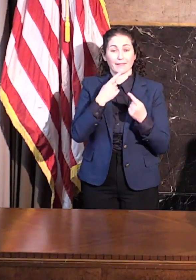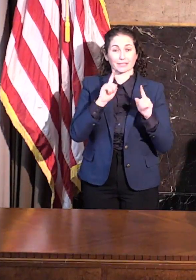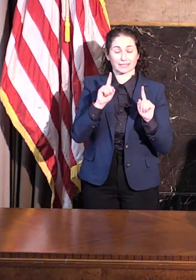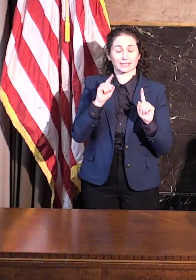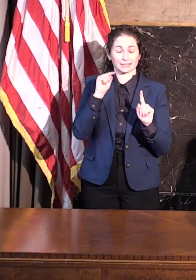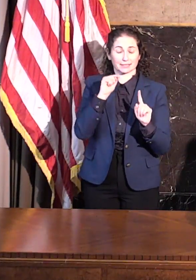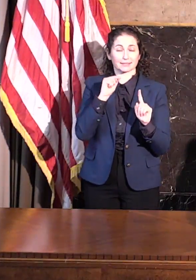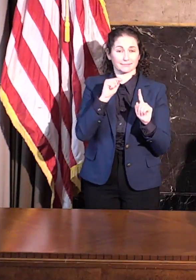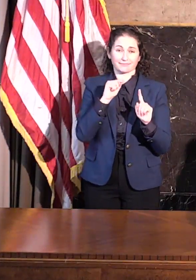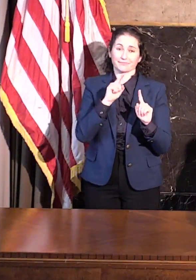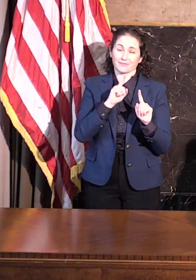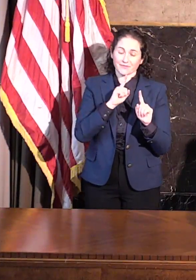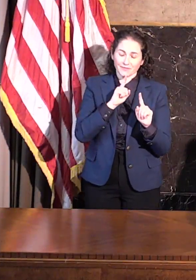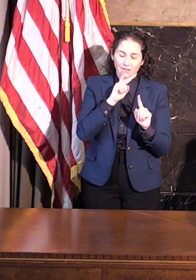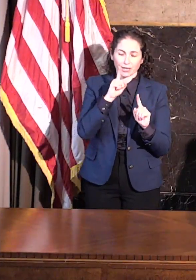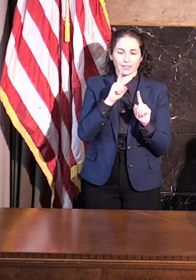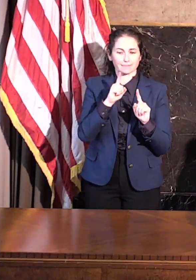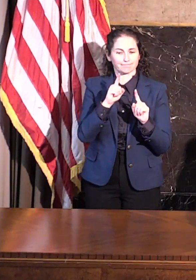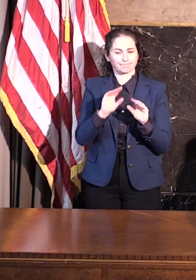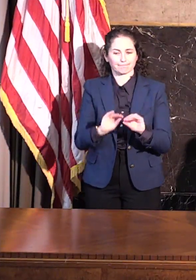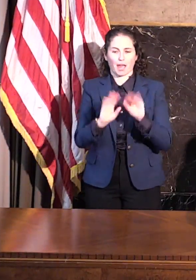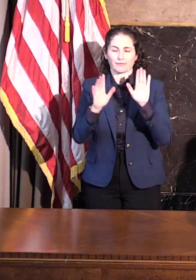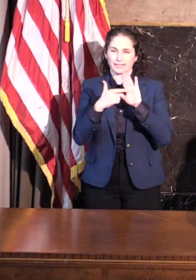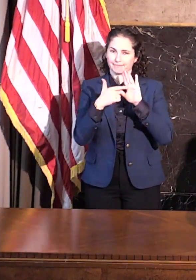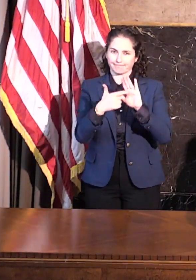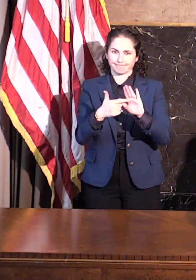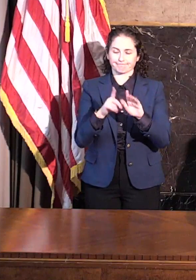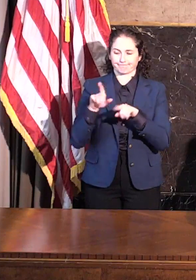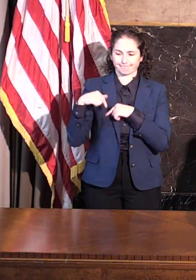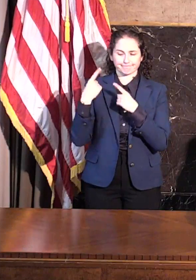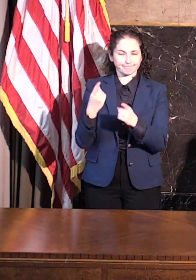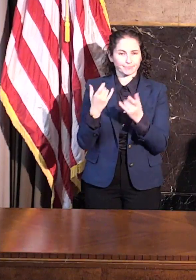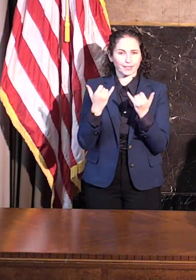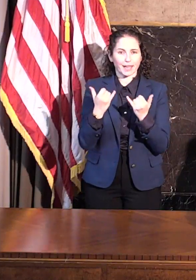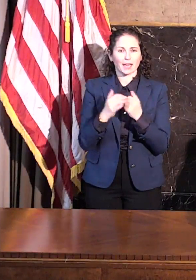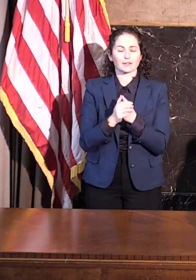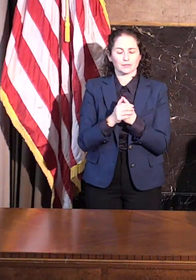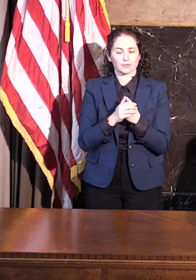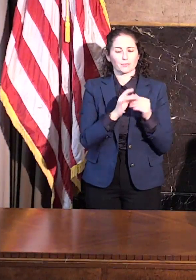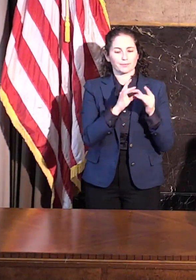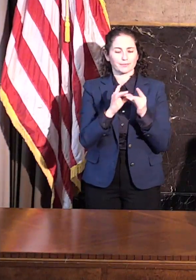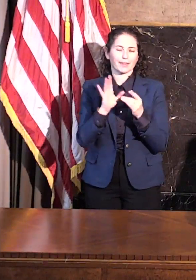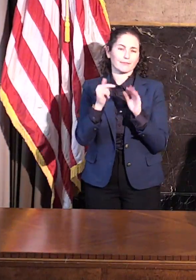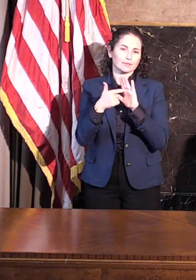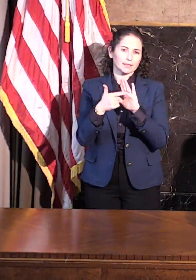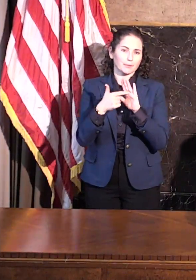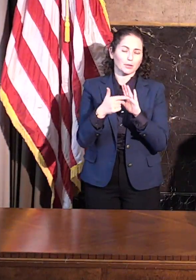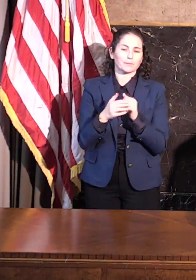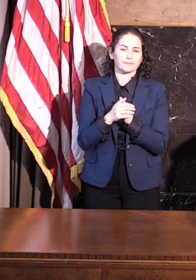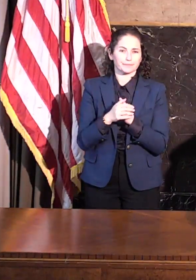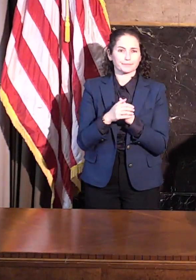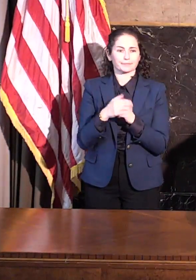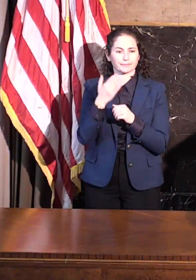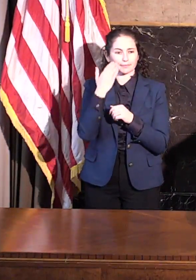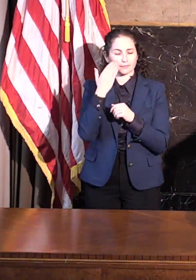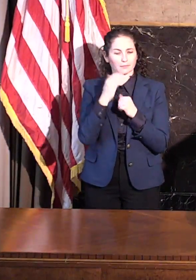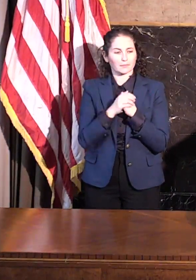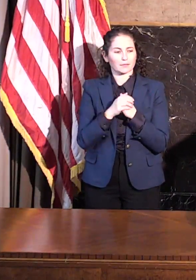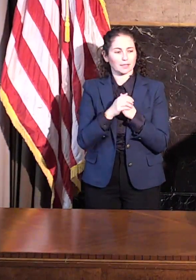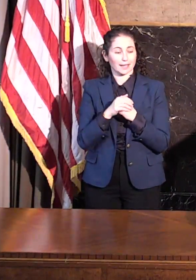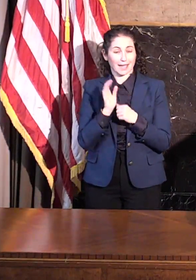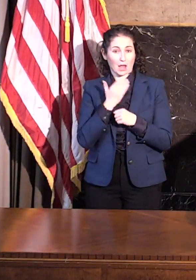be confident that over time, more and more people will overcome this hesitancy and get